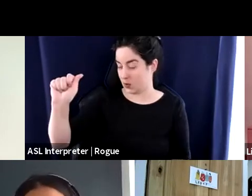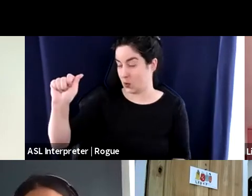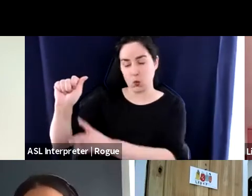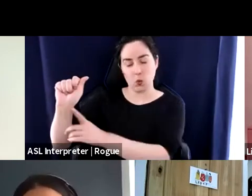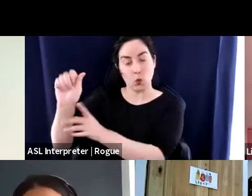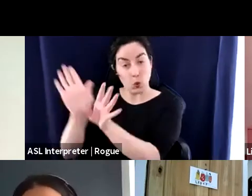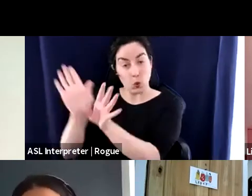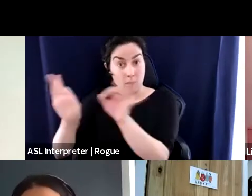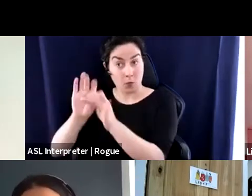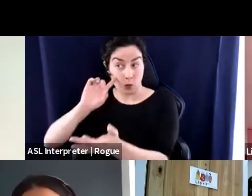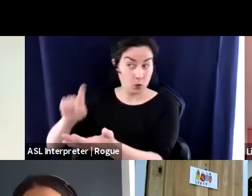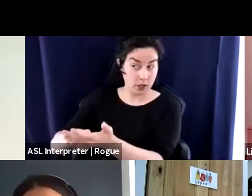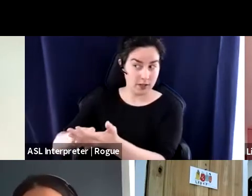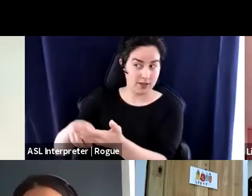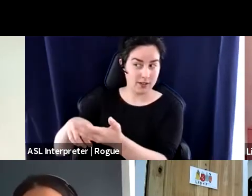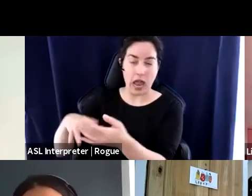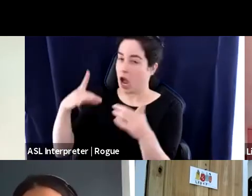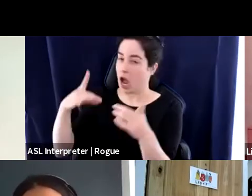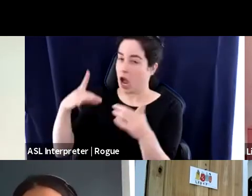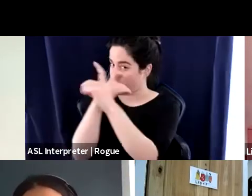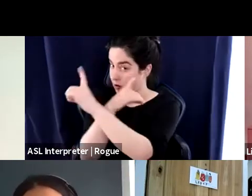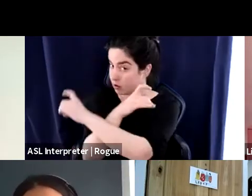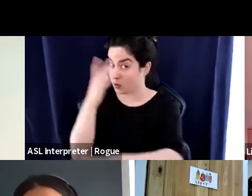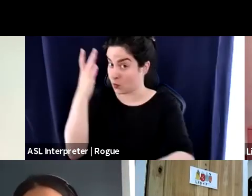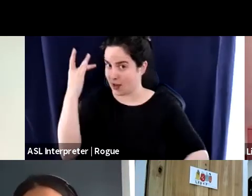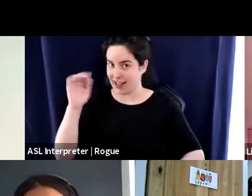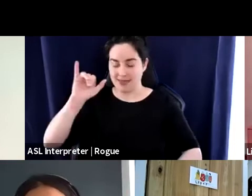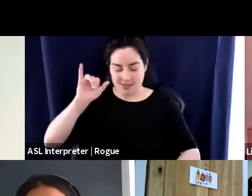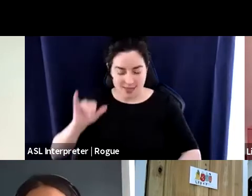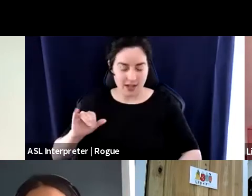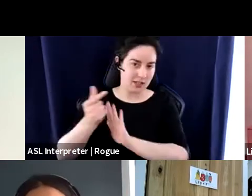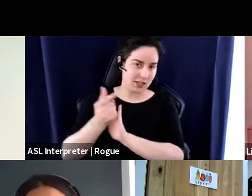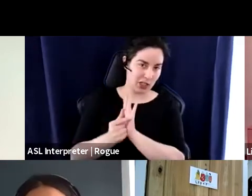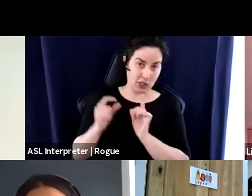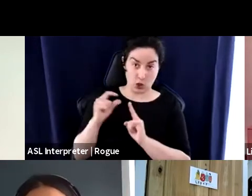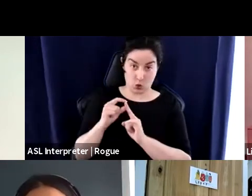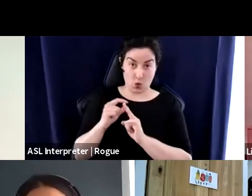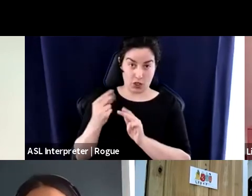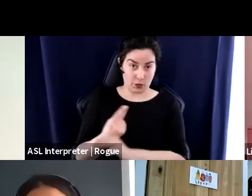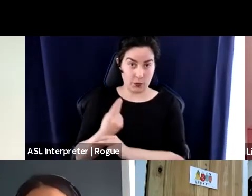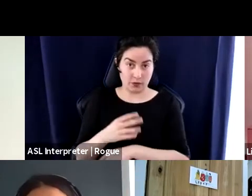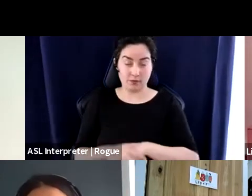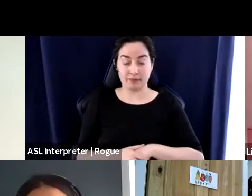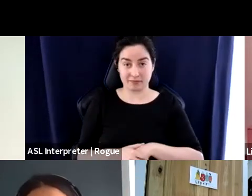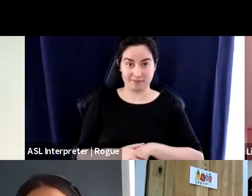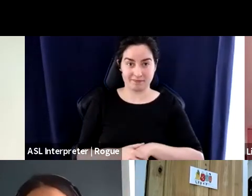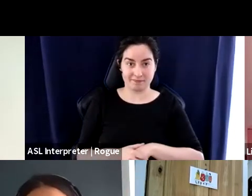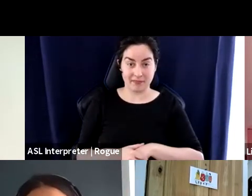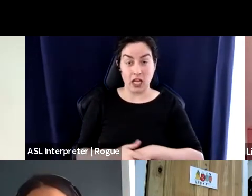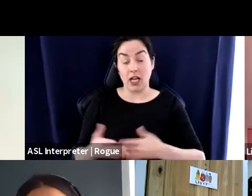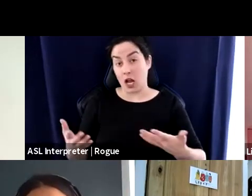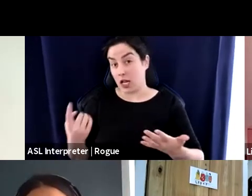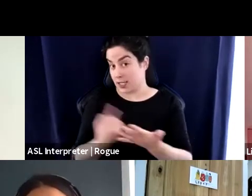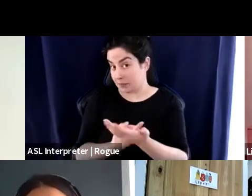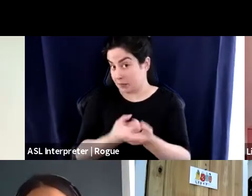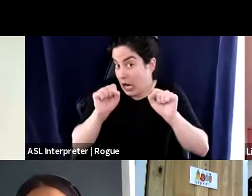because that's the term that's used. And as we heard from Roselle, there's a way to use it to advantage when you don't want to do the labeling. But